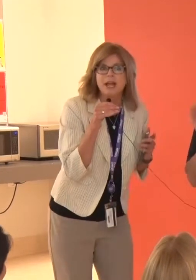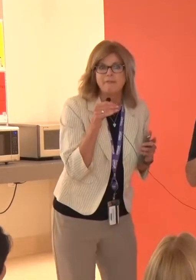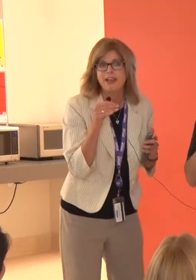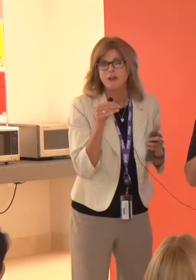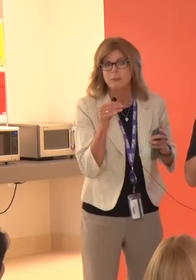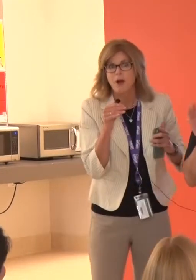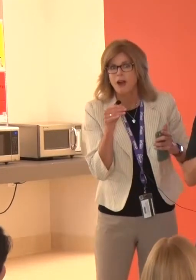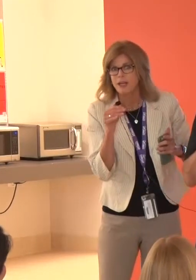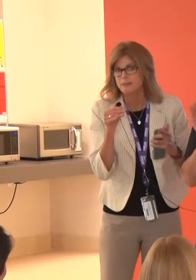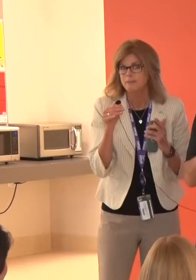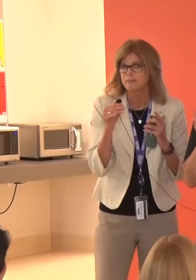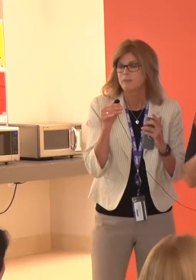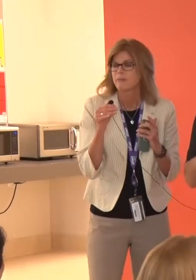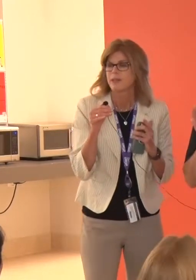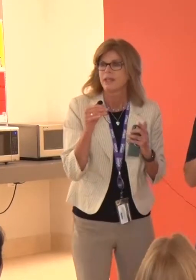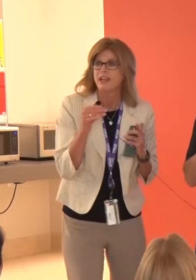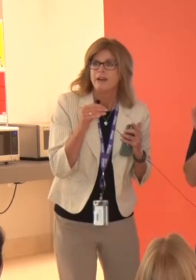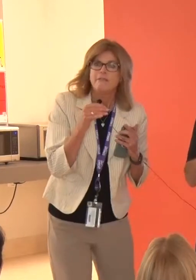This is my favorite part.